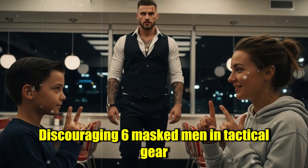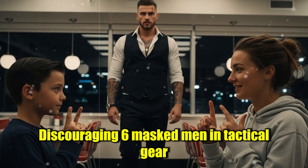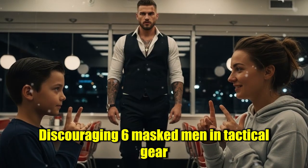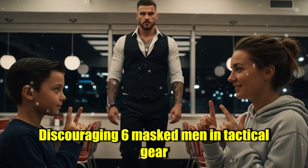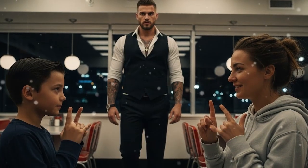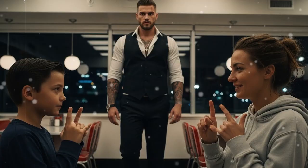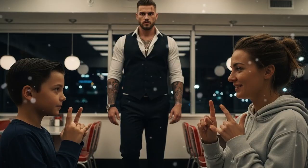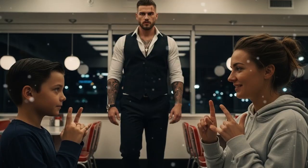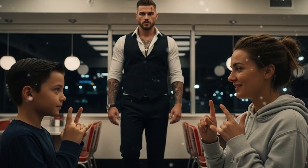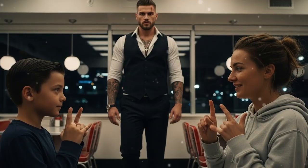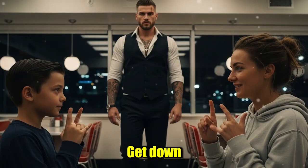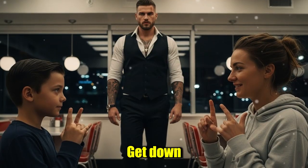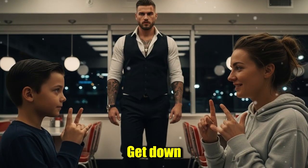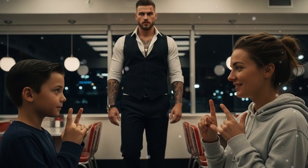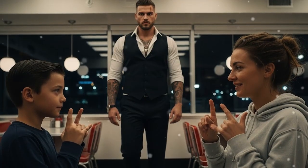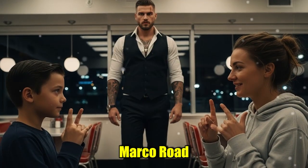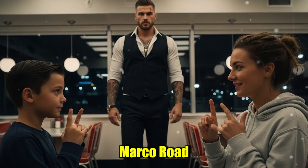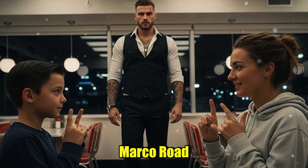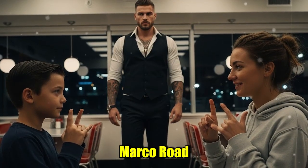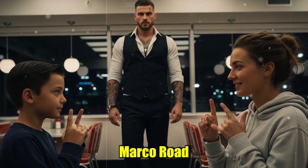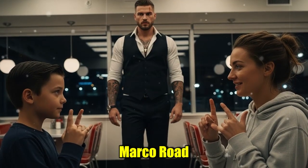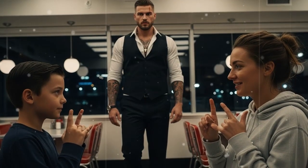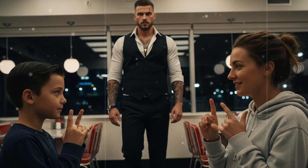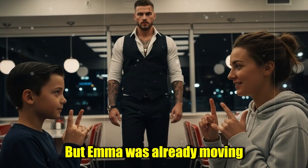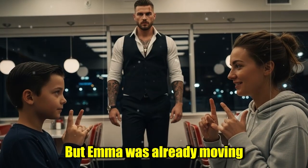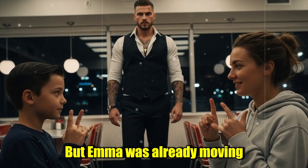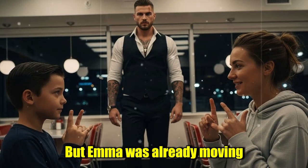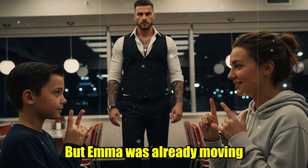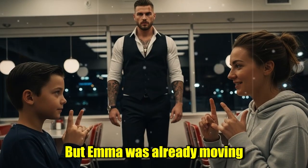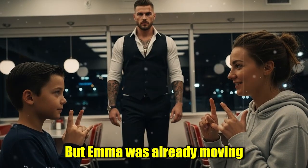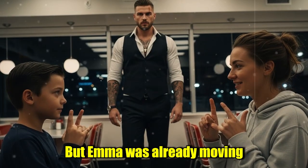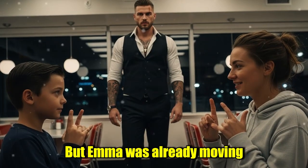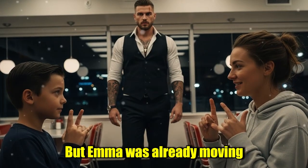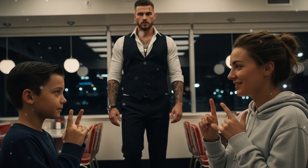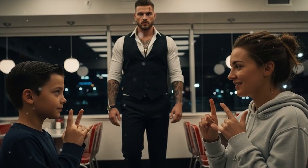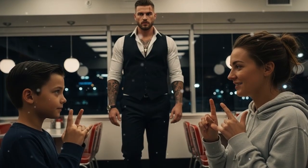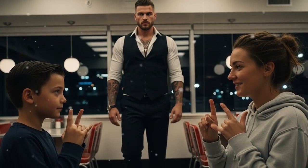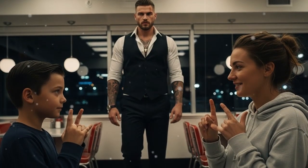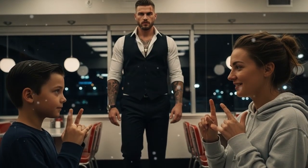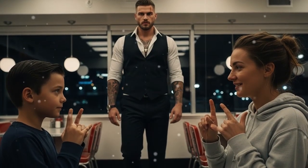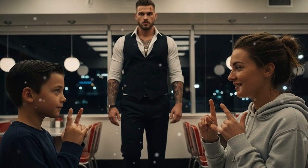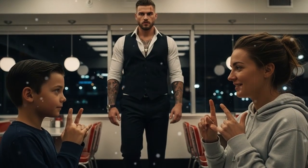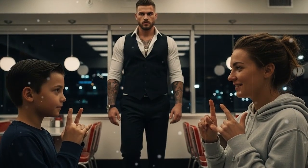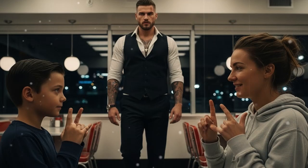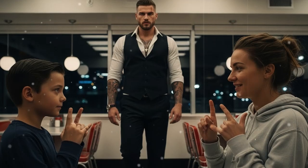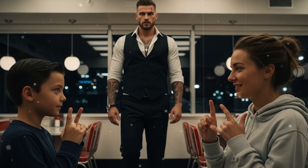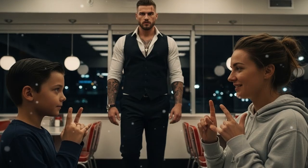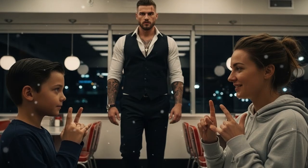tactical gear. "Get down," Marco roared, but Emma was already moving. Luca was frozen by the pond's